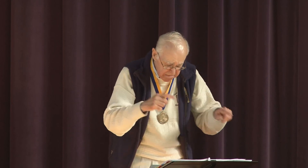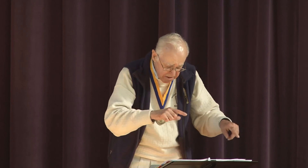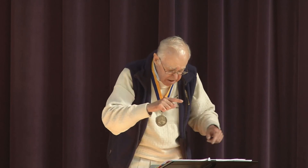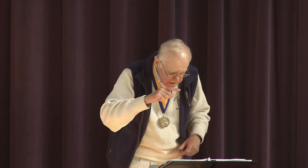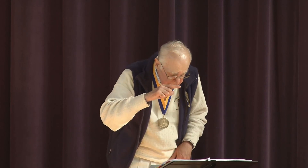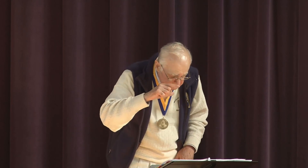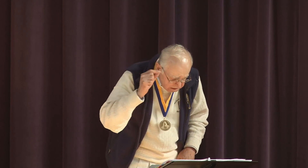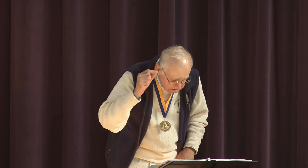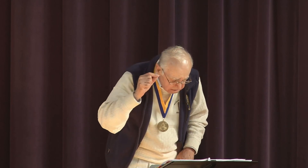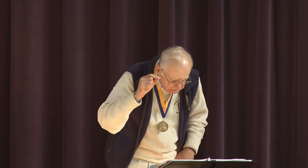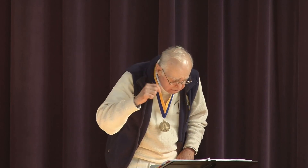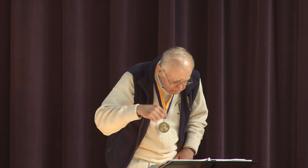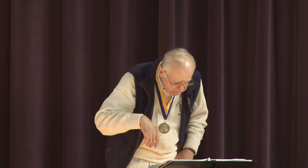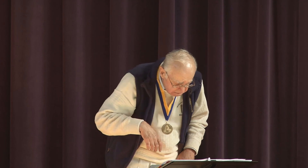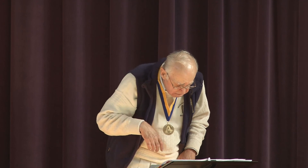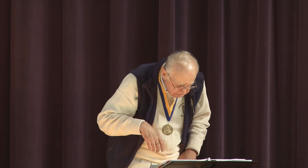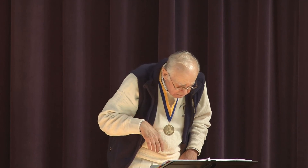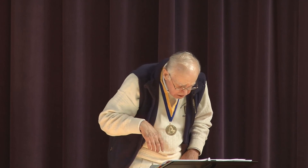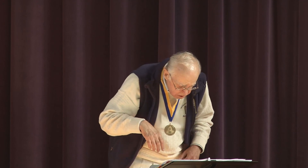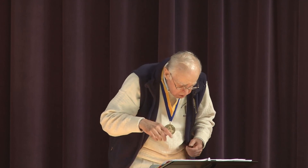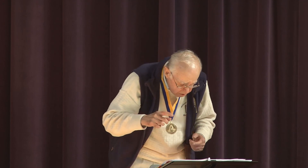that he decided to come to Gallaudet